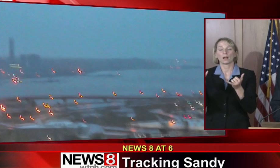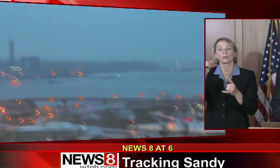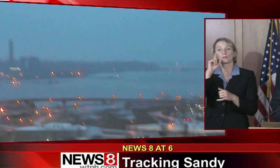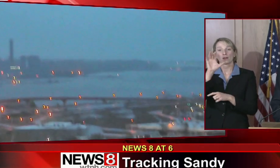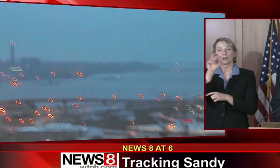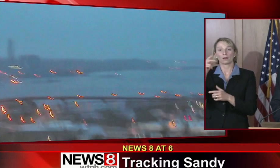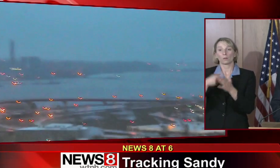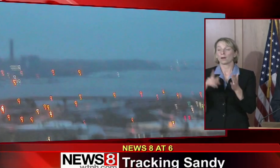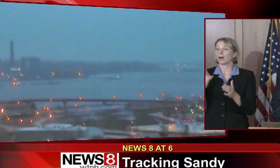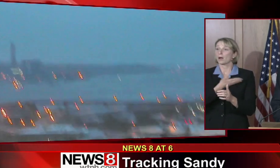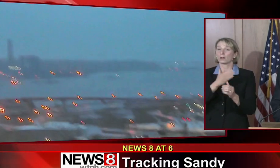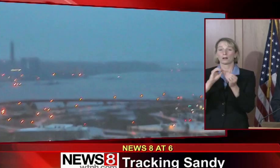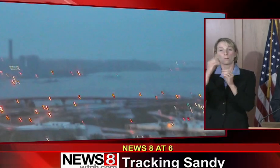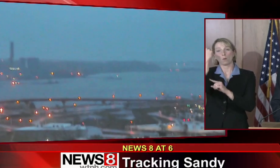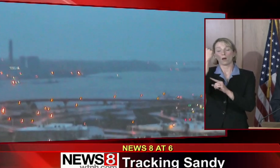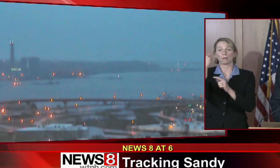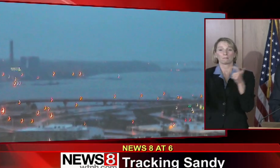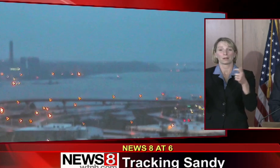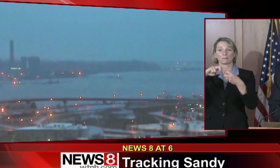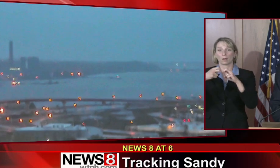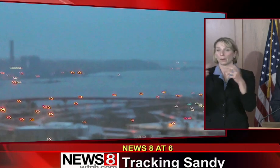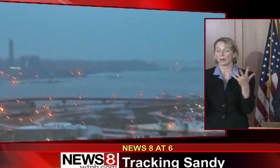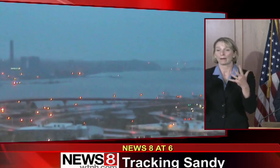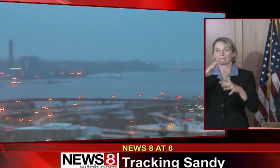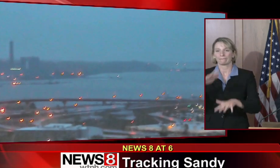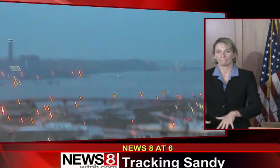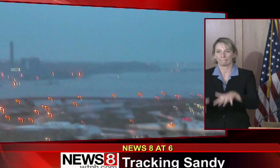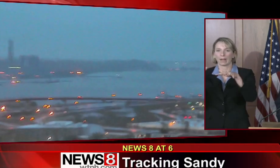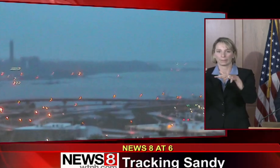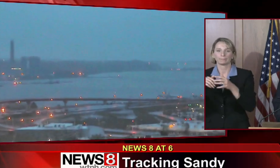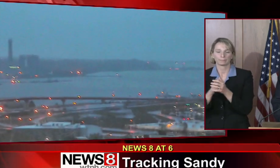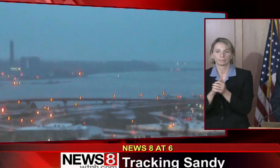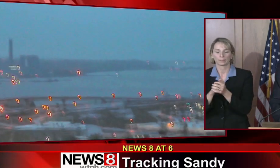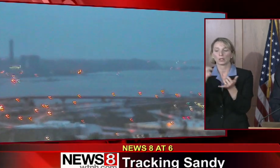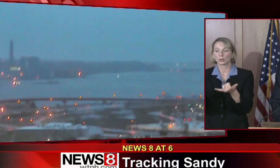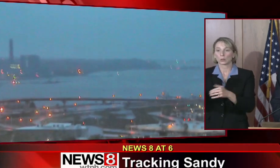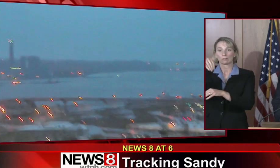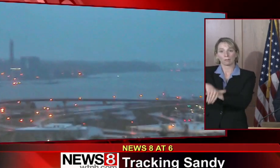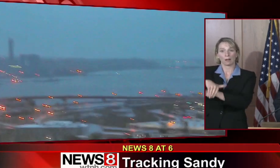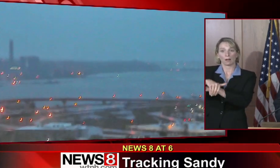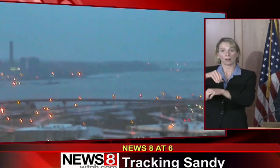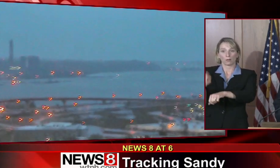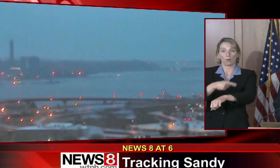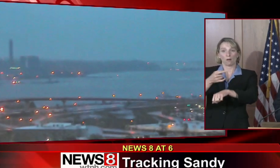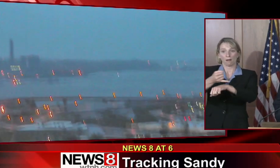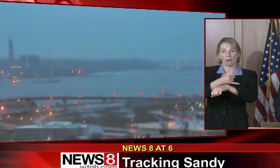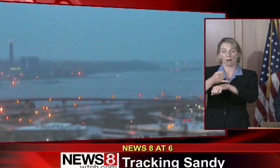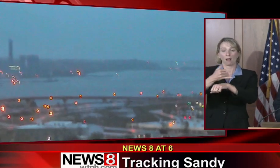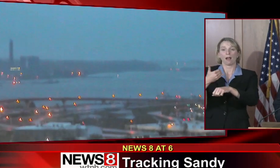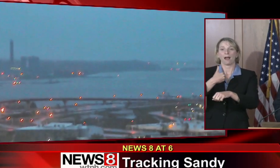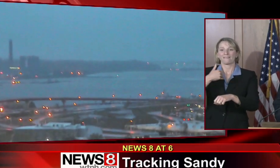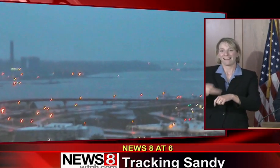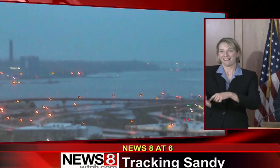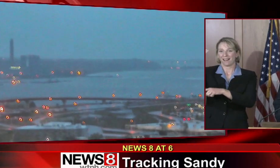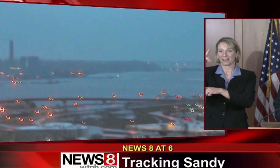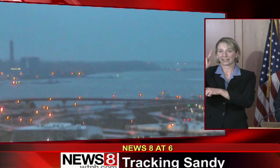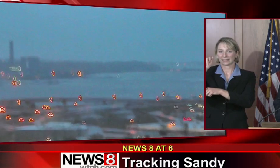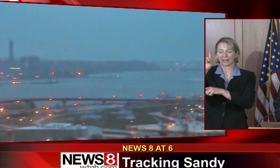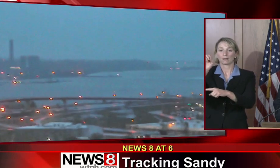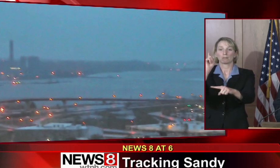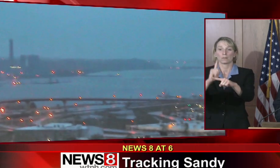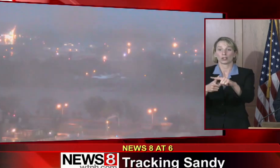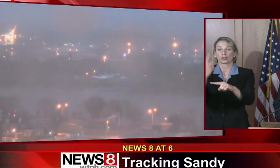problem, flooding. The high tide that will occur later tonight in Long Island, combined with the three that came before it, and the fact